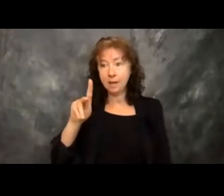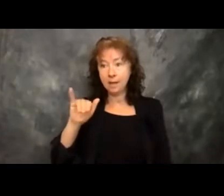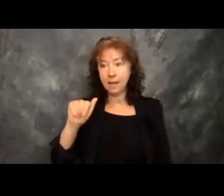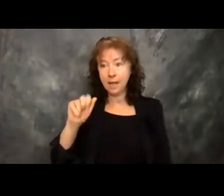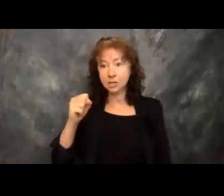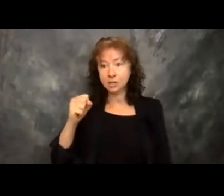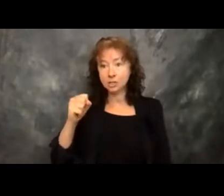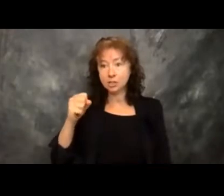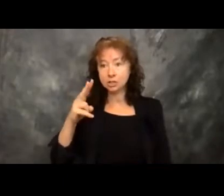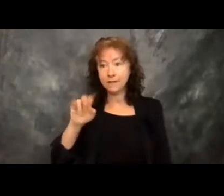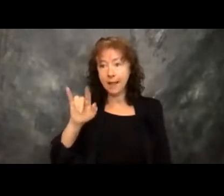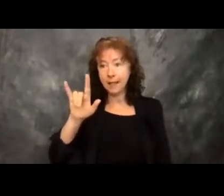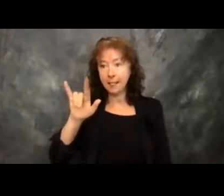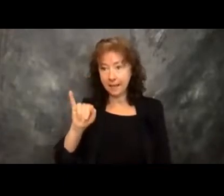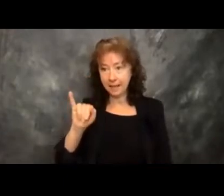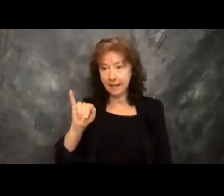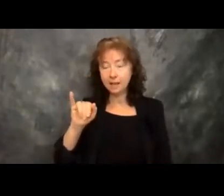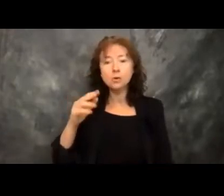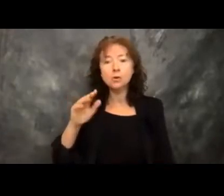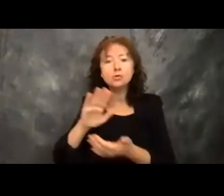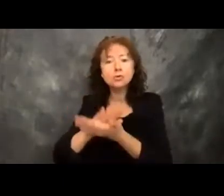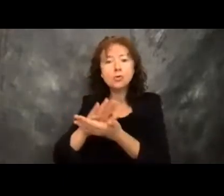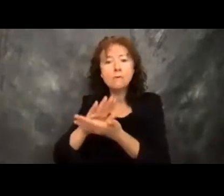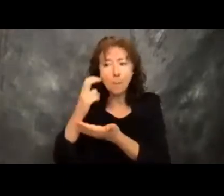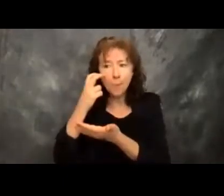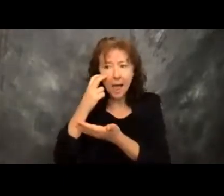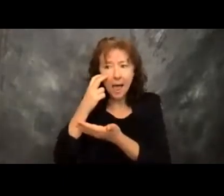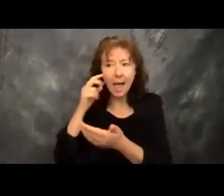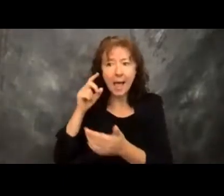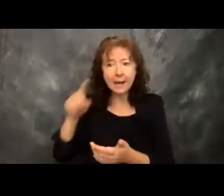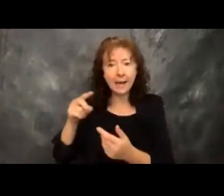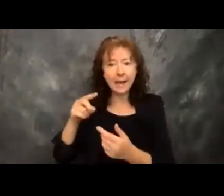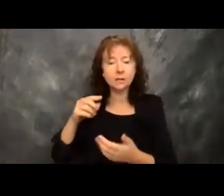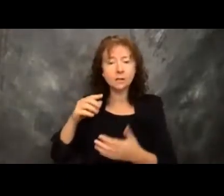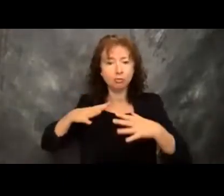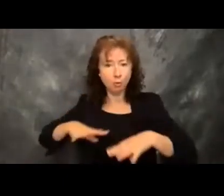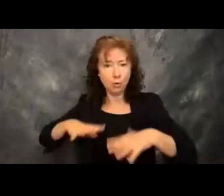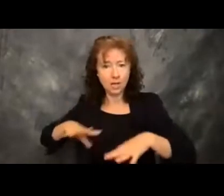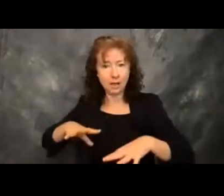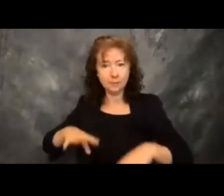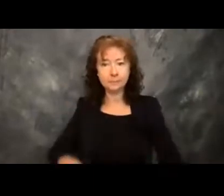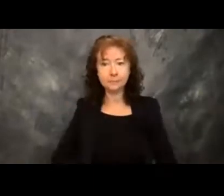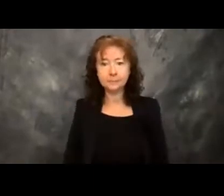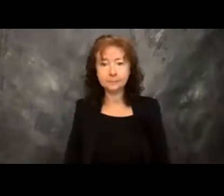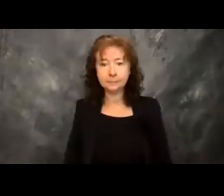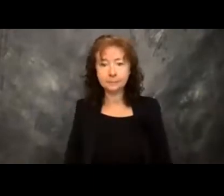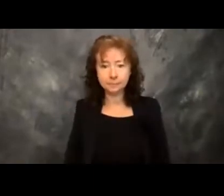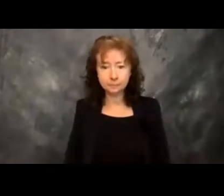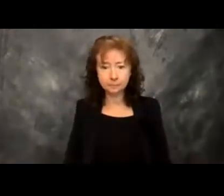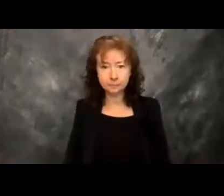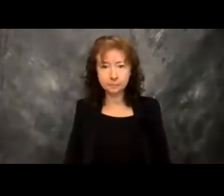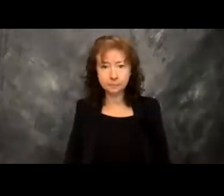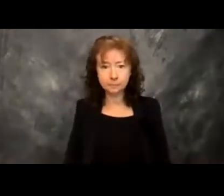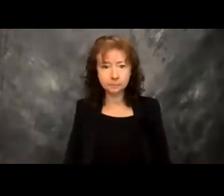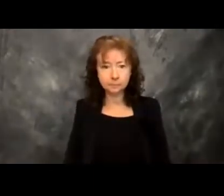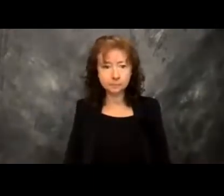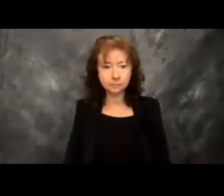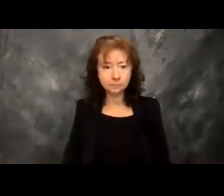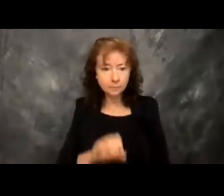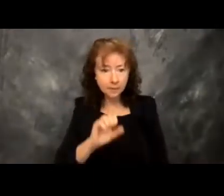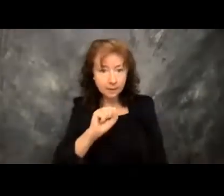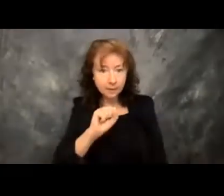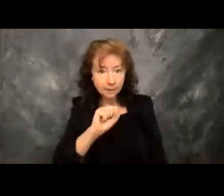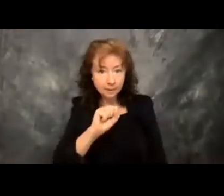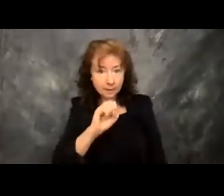Mariam, please. I didn't hear, sorry, I didn't hear. Sorry, thank you, Seinep. We are just moving on to the